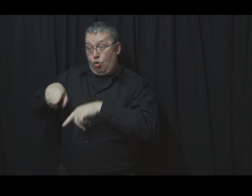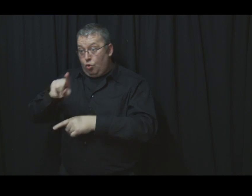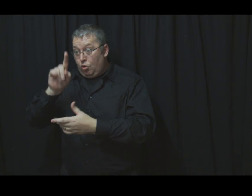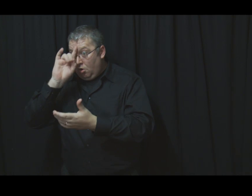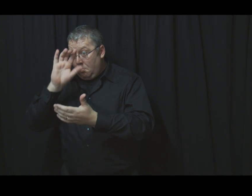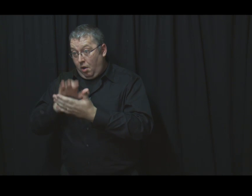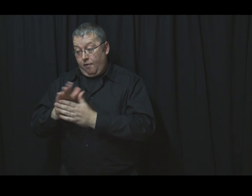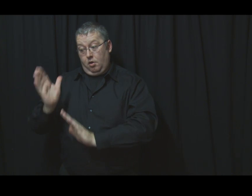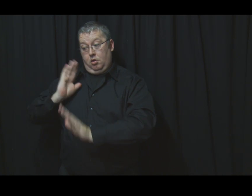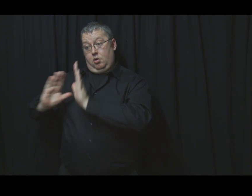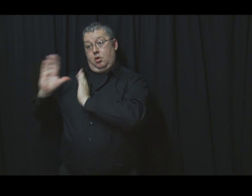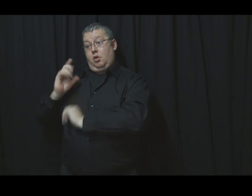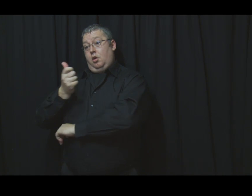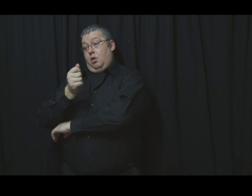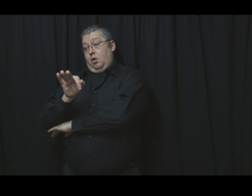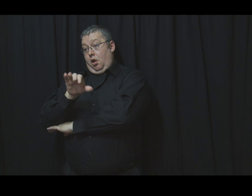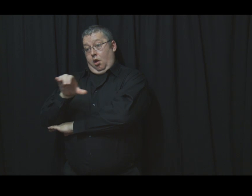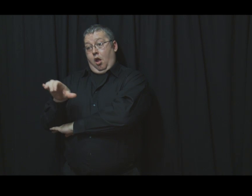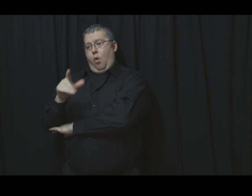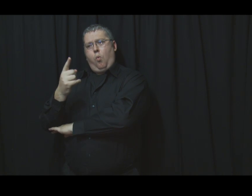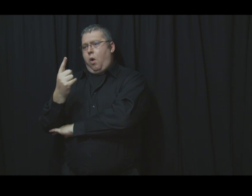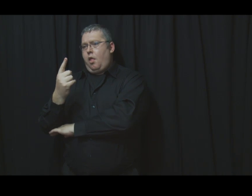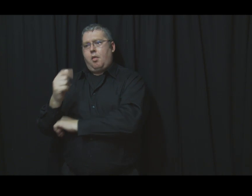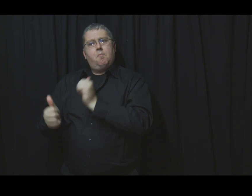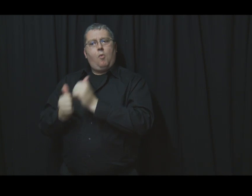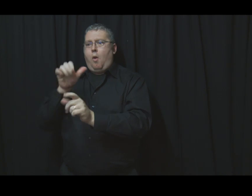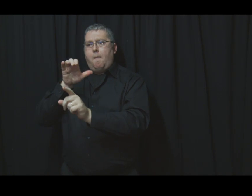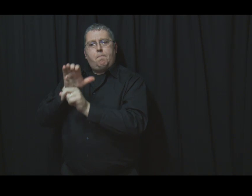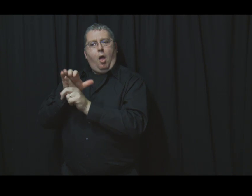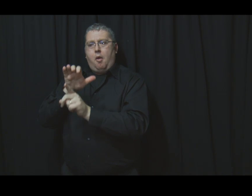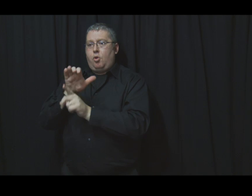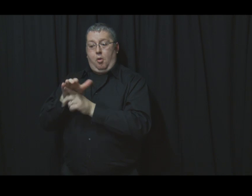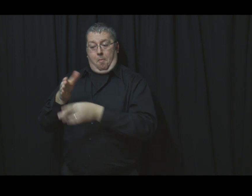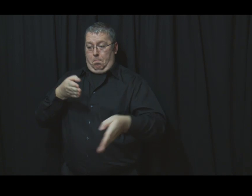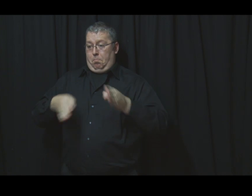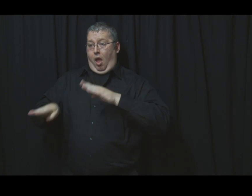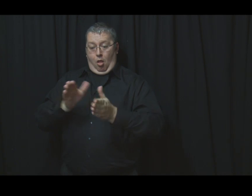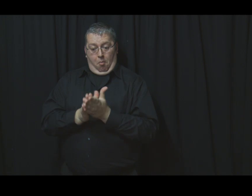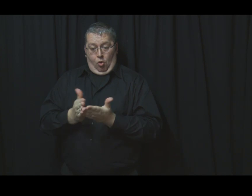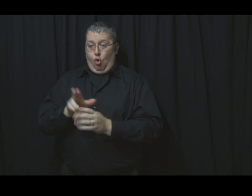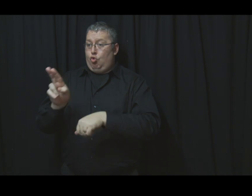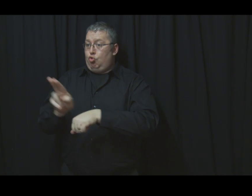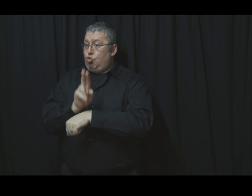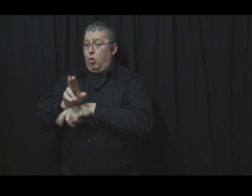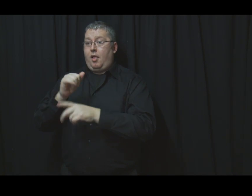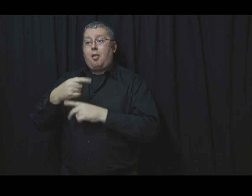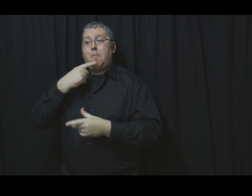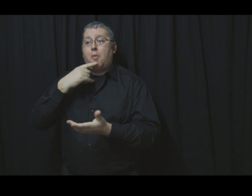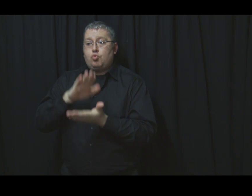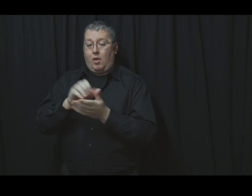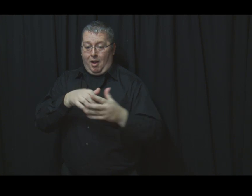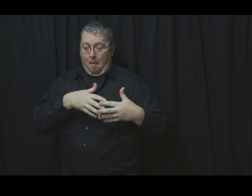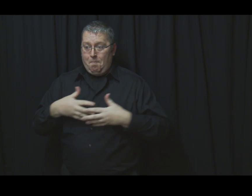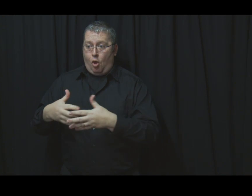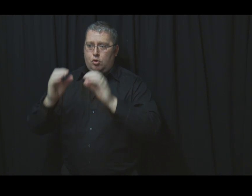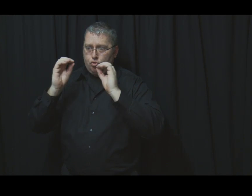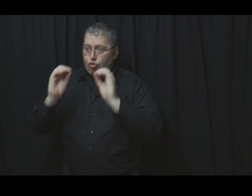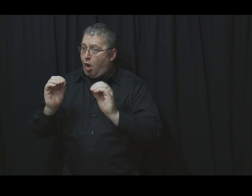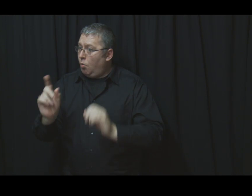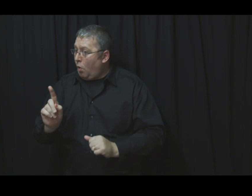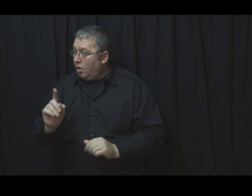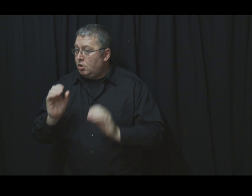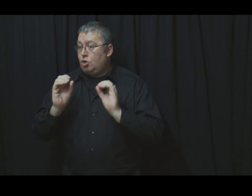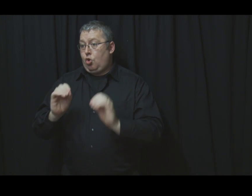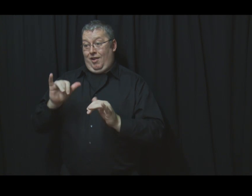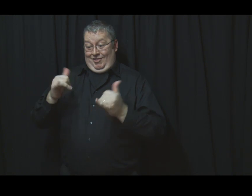that back in the 1900s, one of the most popular biology textbooks used in the public schools in America taught this? At